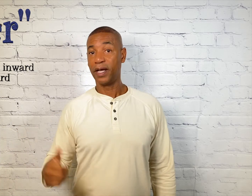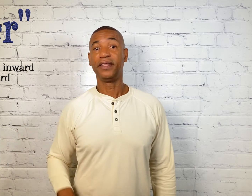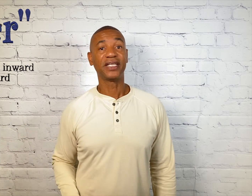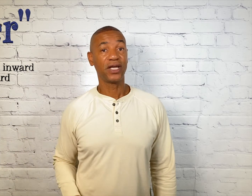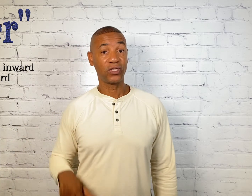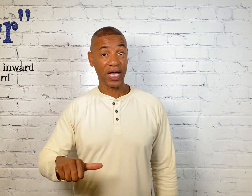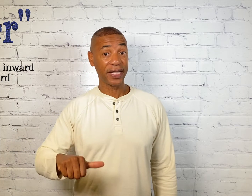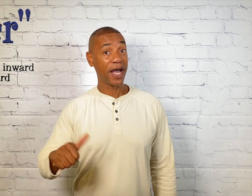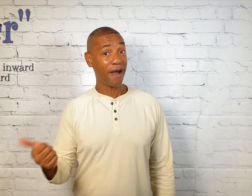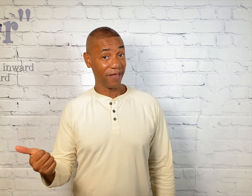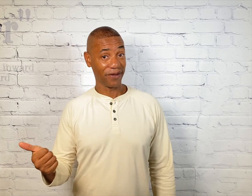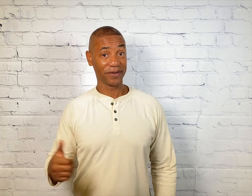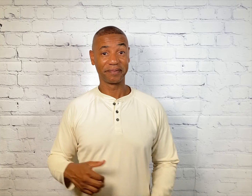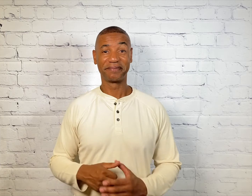That's how you sign other.